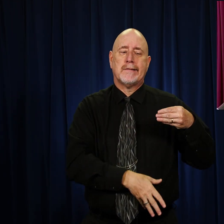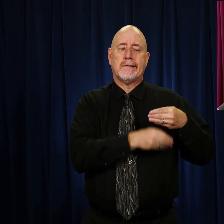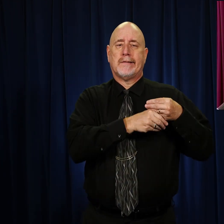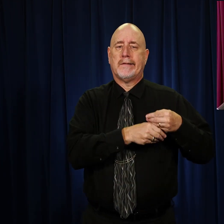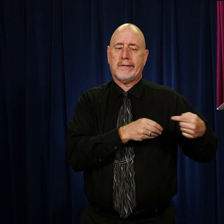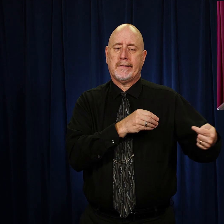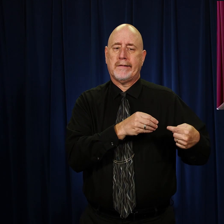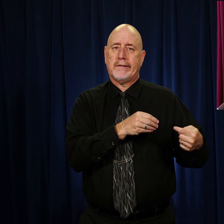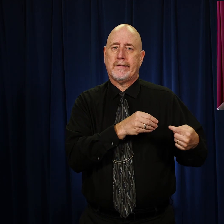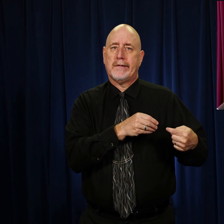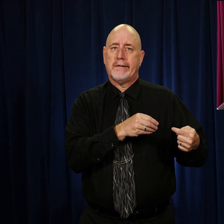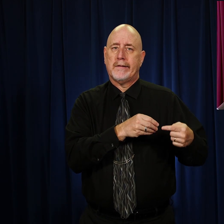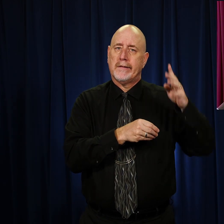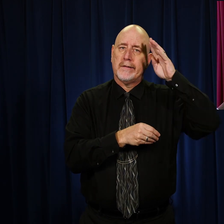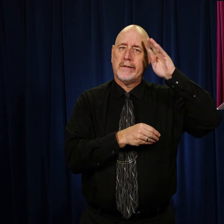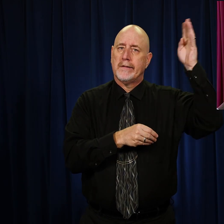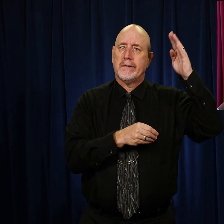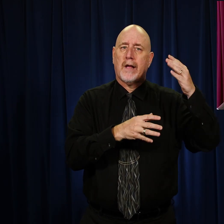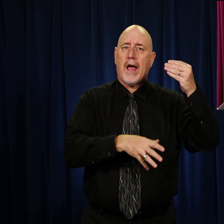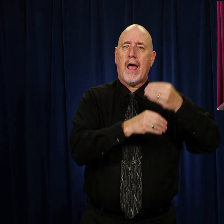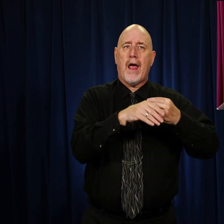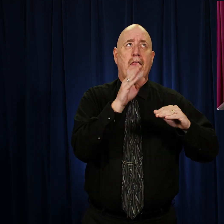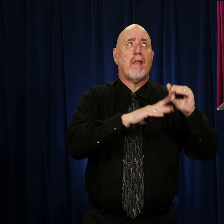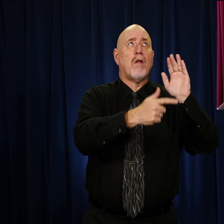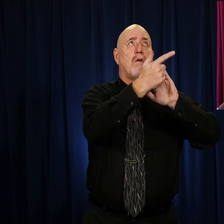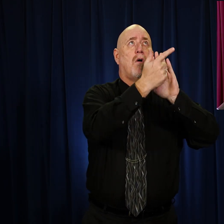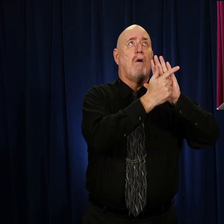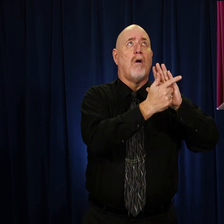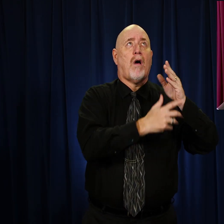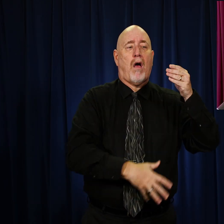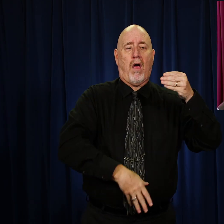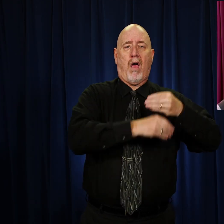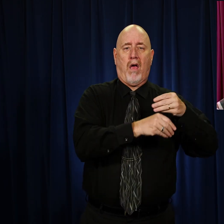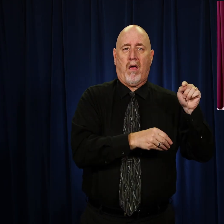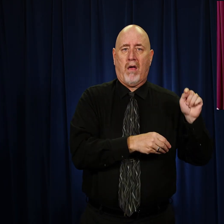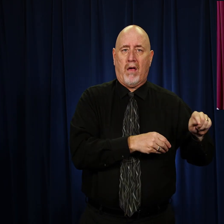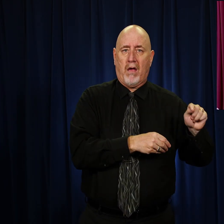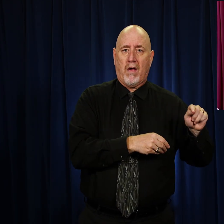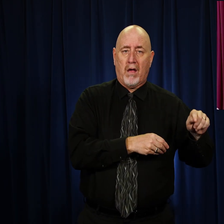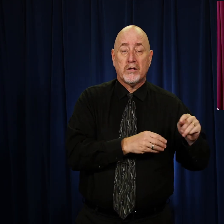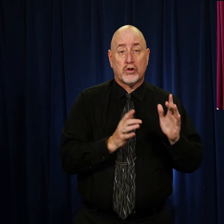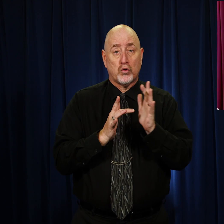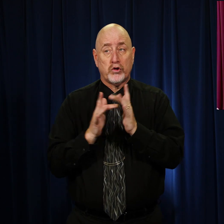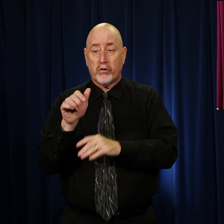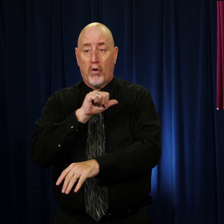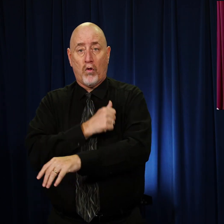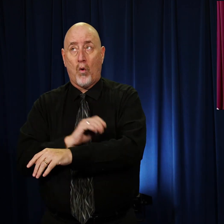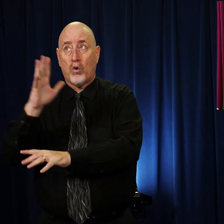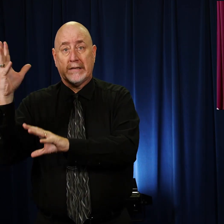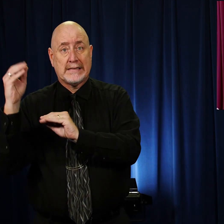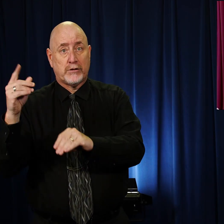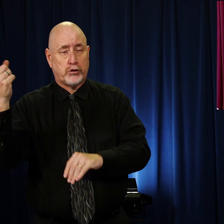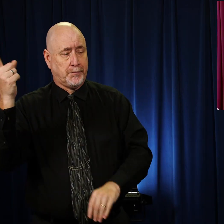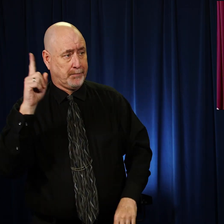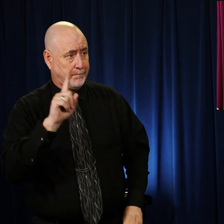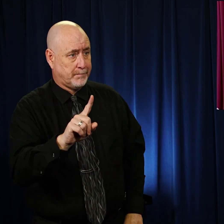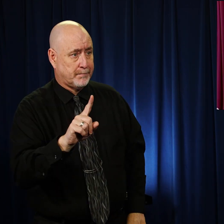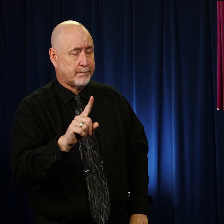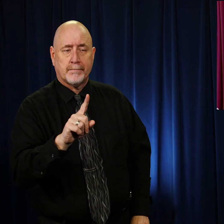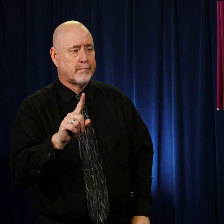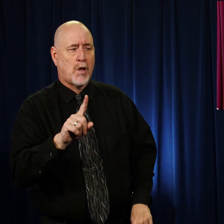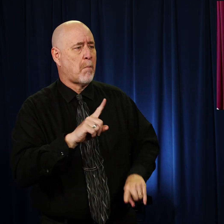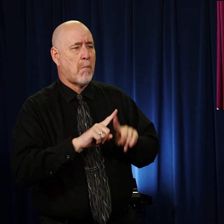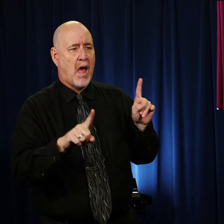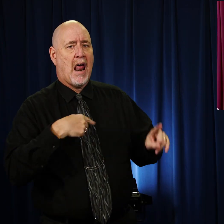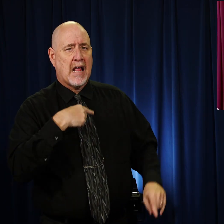this particular case, went beyond what the law said. So Jesus, with his authoritative teaching, comes in and says,